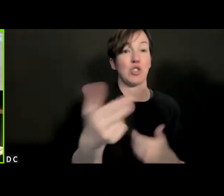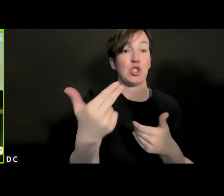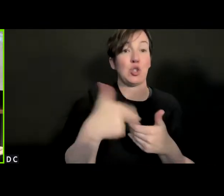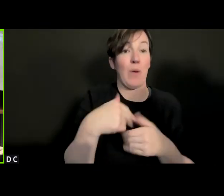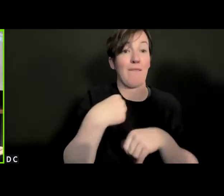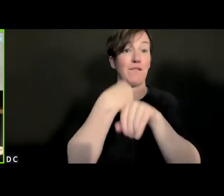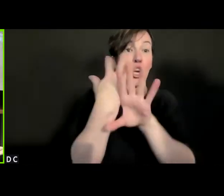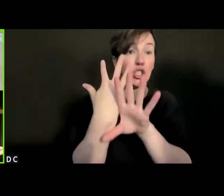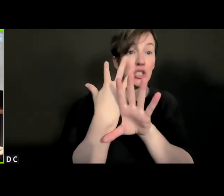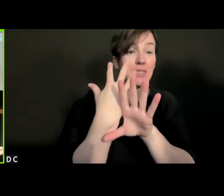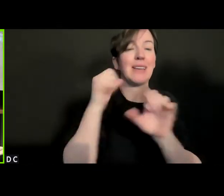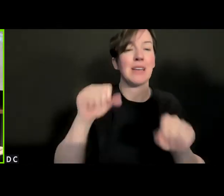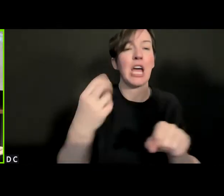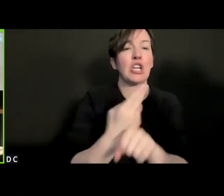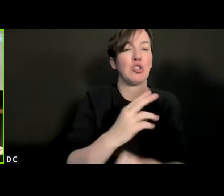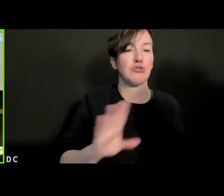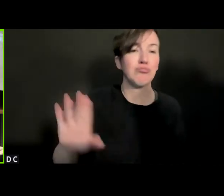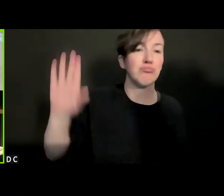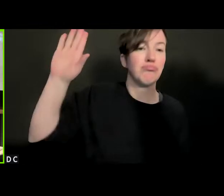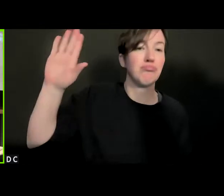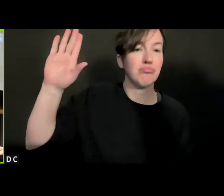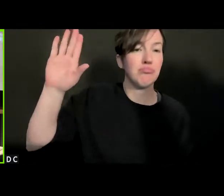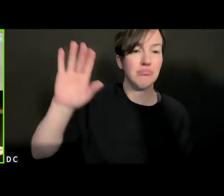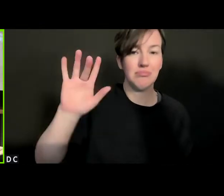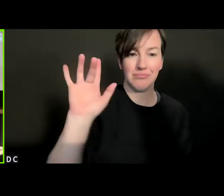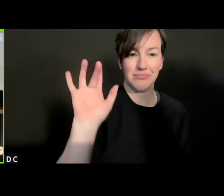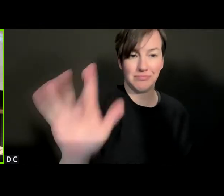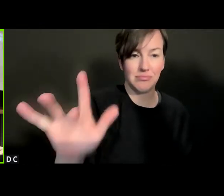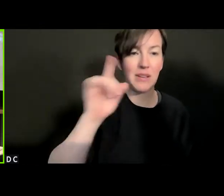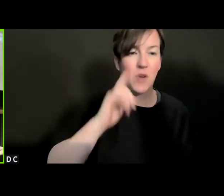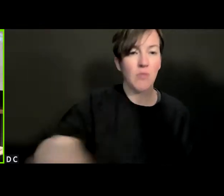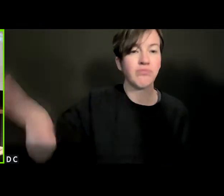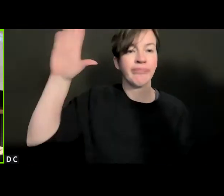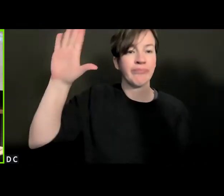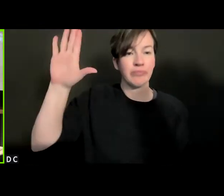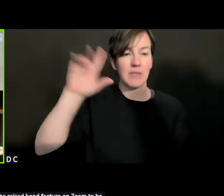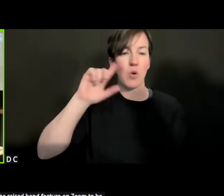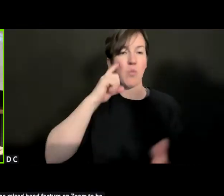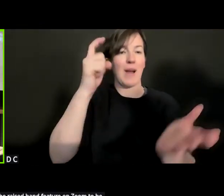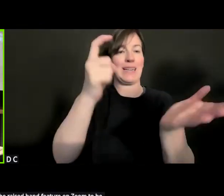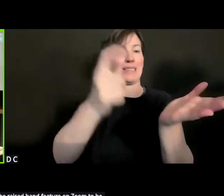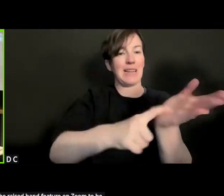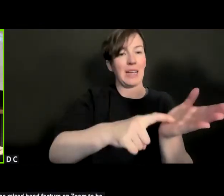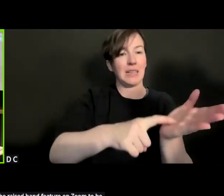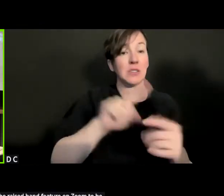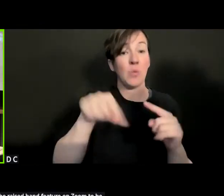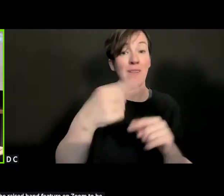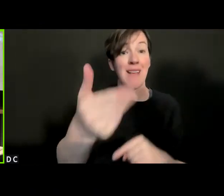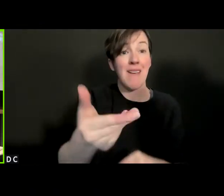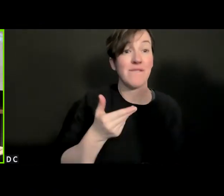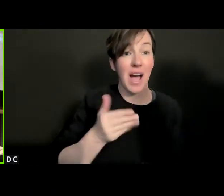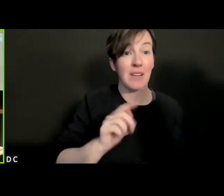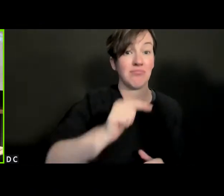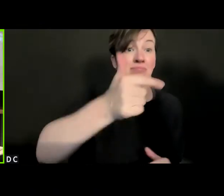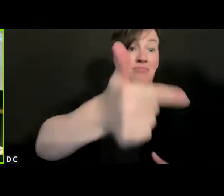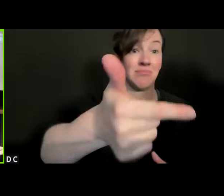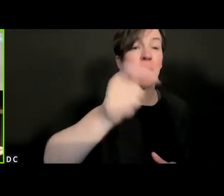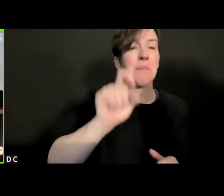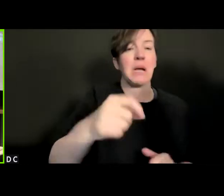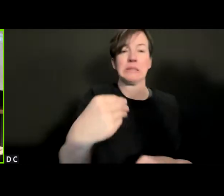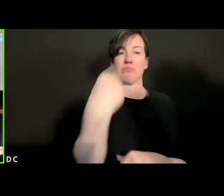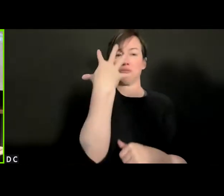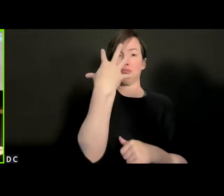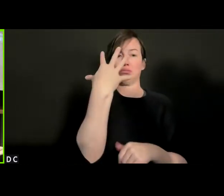virtually, use the raised hand feature on Zoom to be recognized. When invited to do so, your camera must be